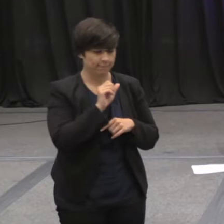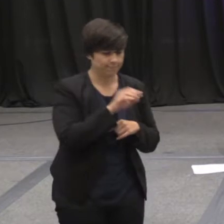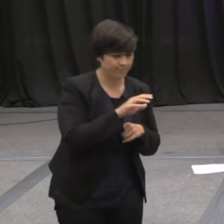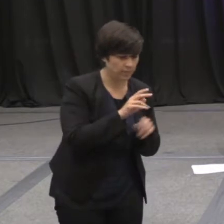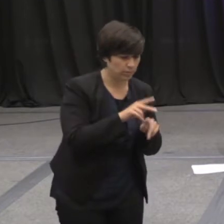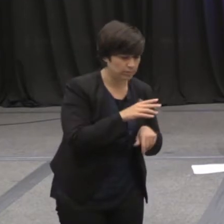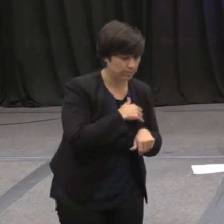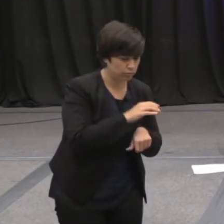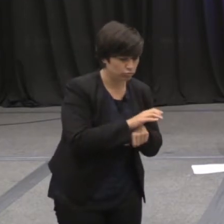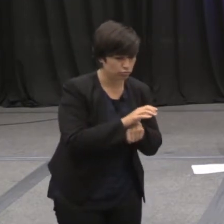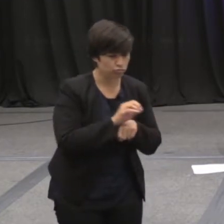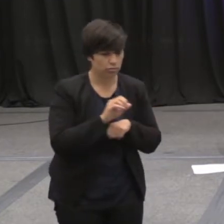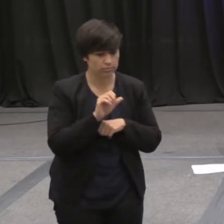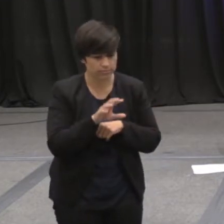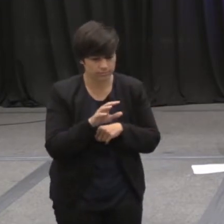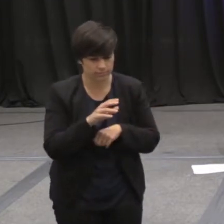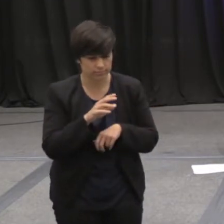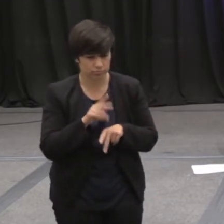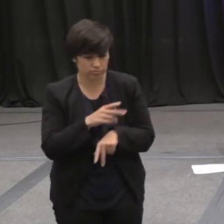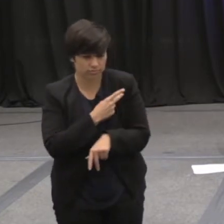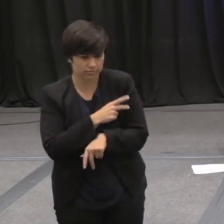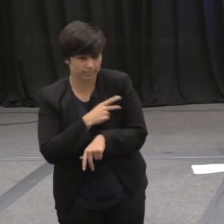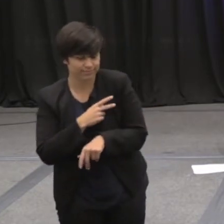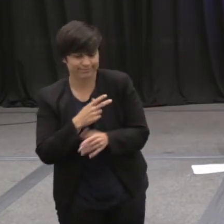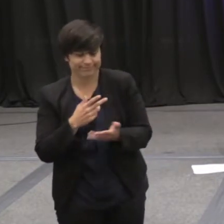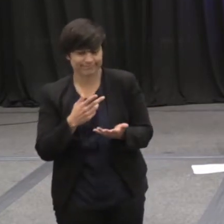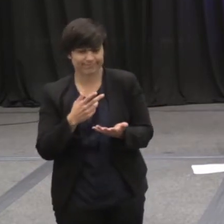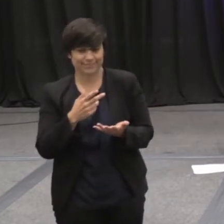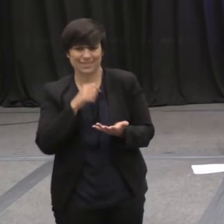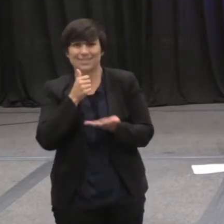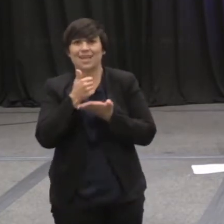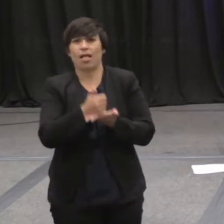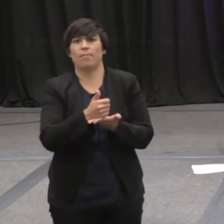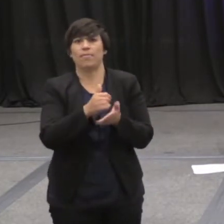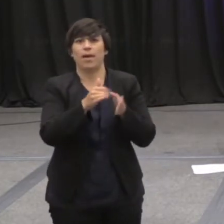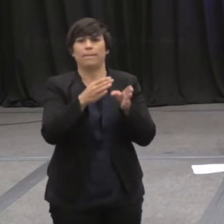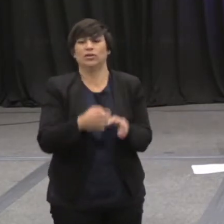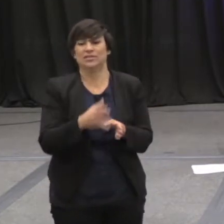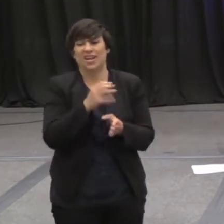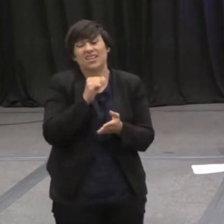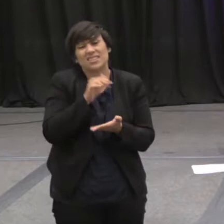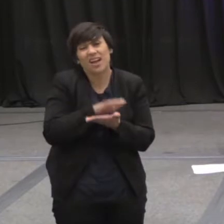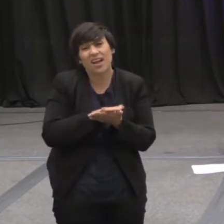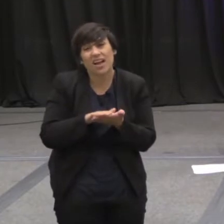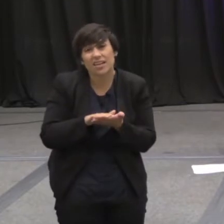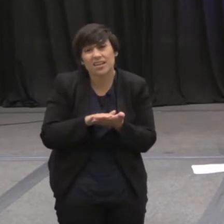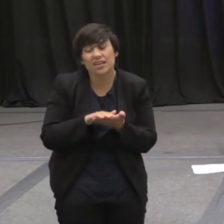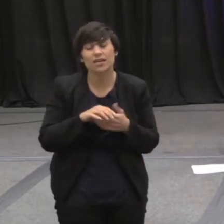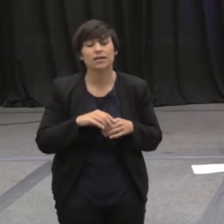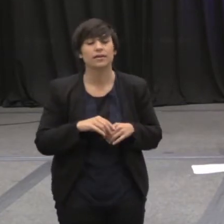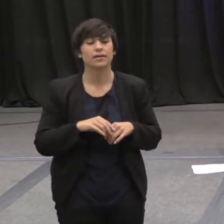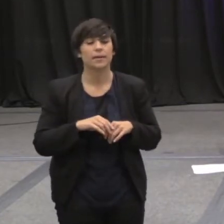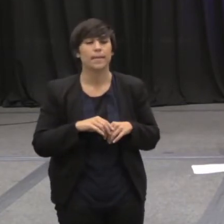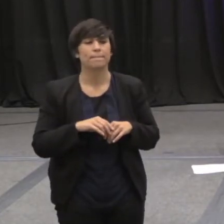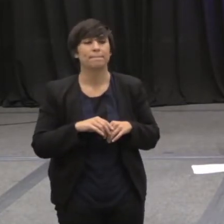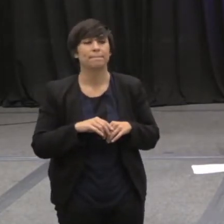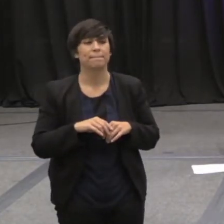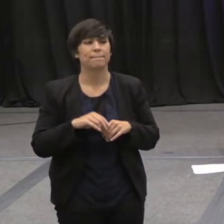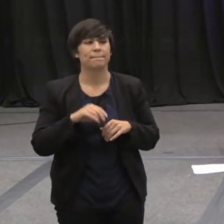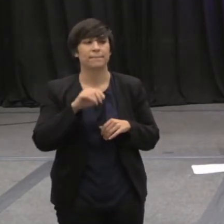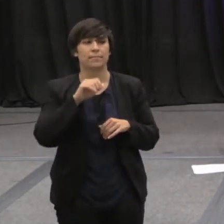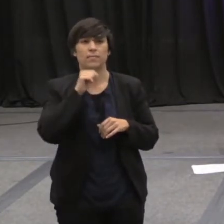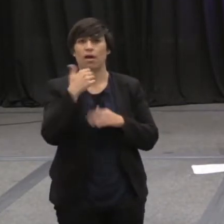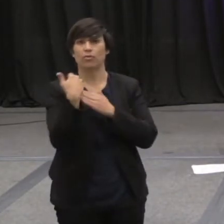patient, because not helpful. And it's also not kind, and it is not